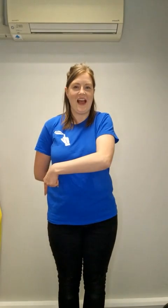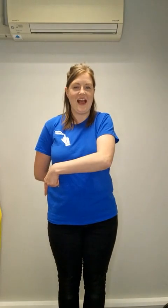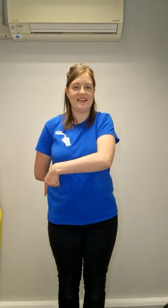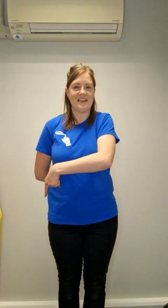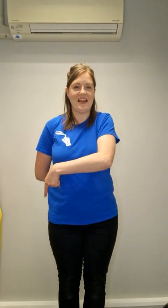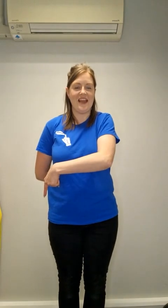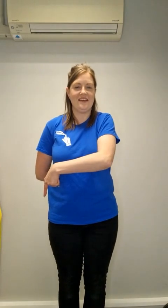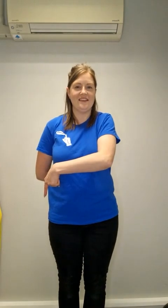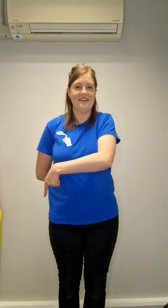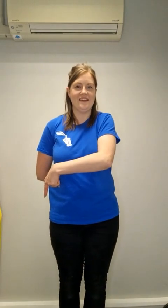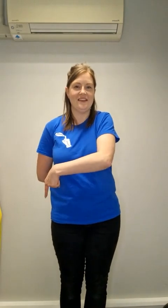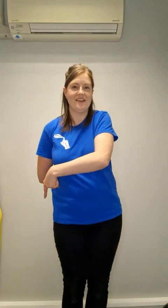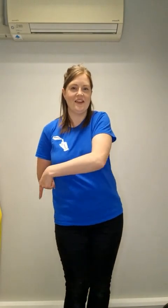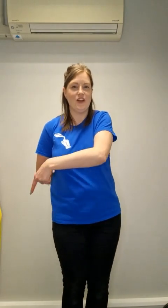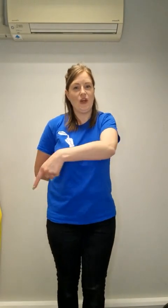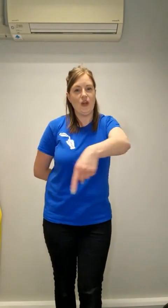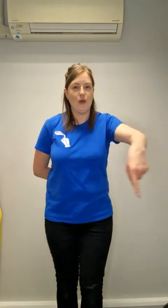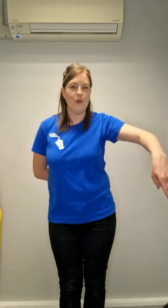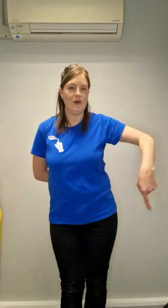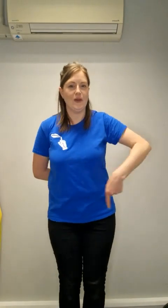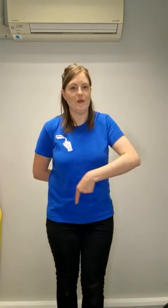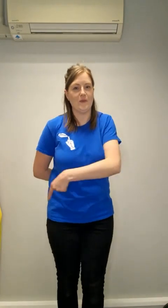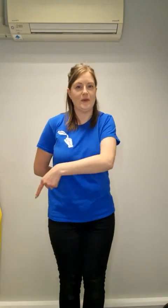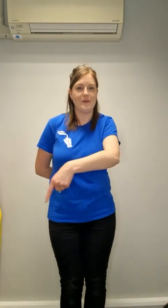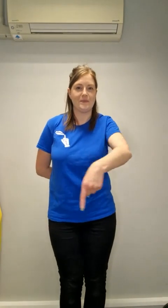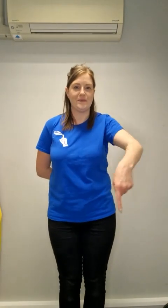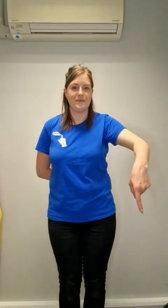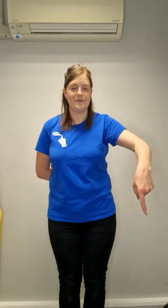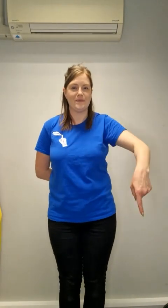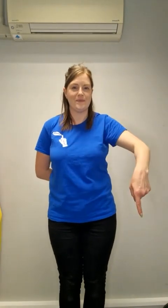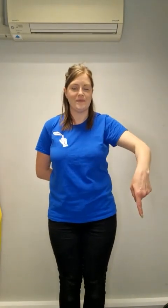And again, hula hoop.